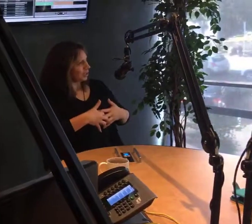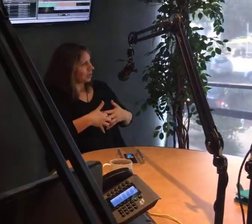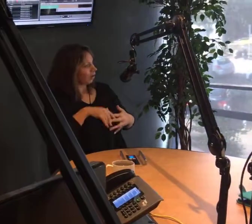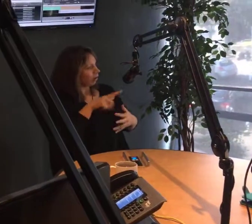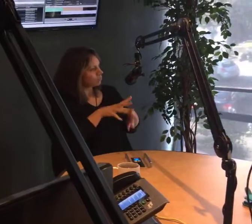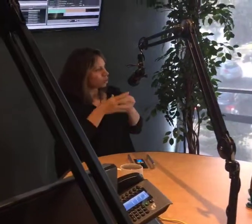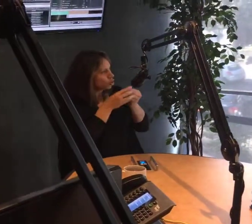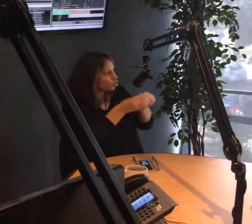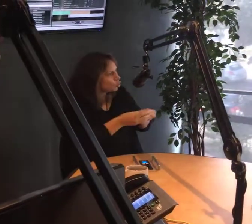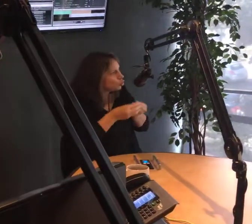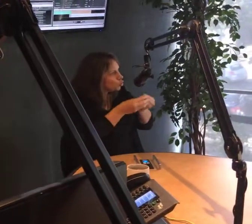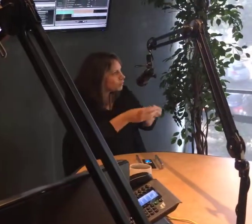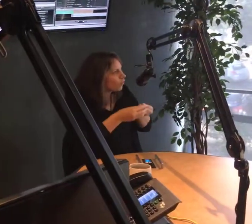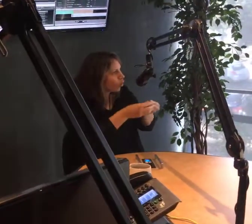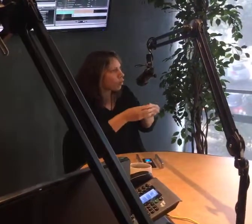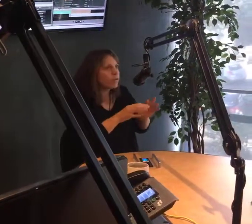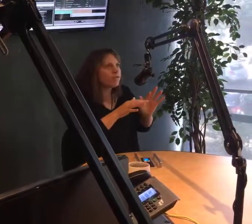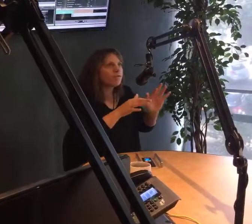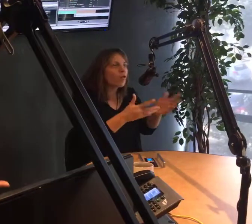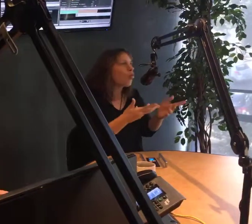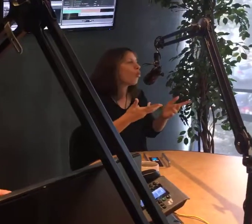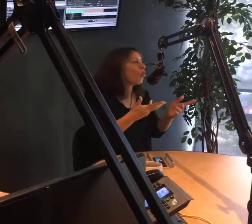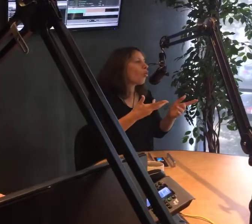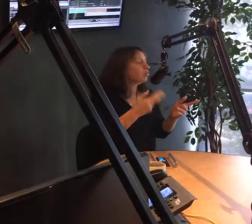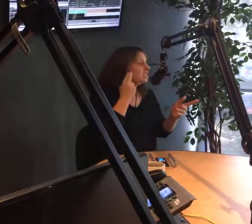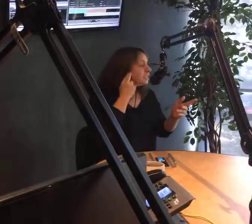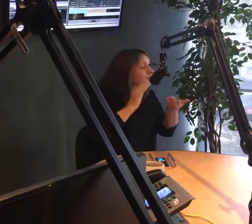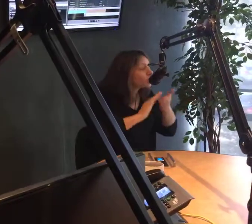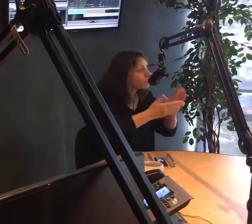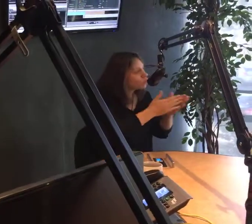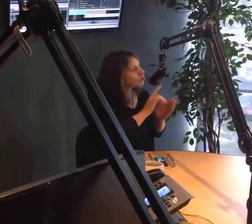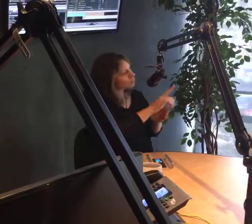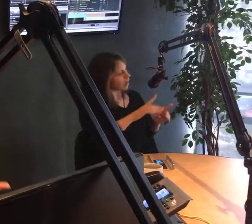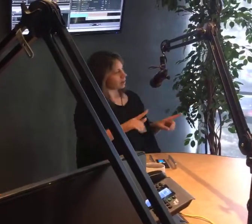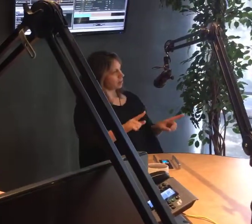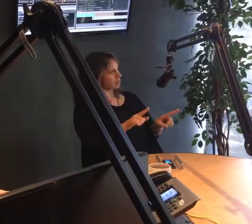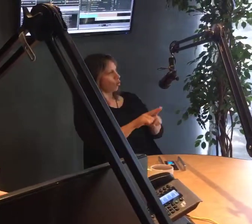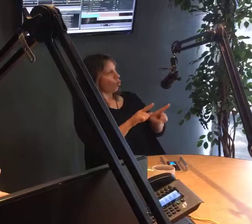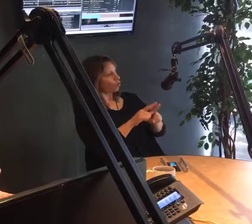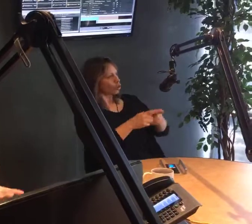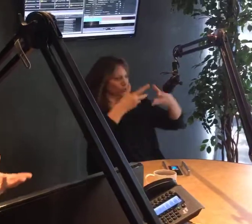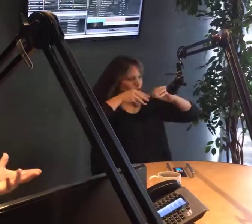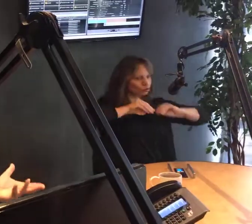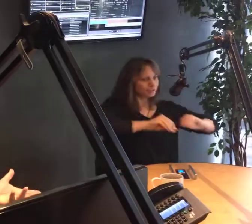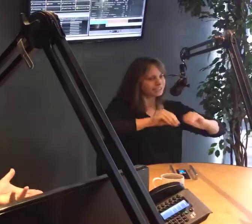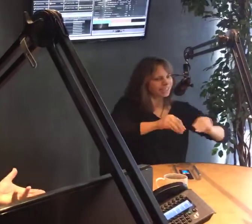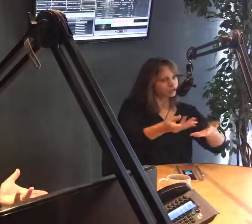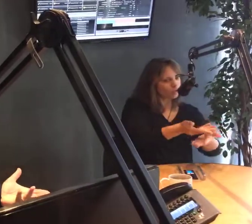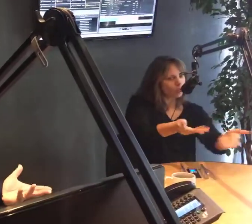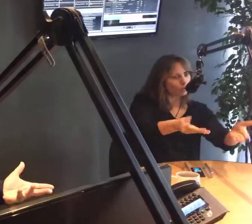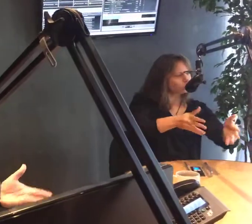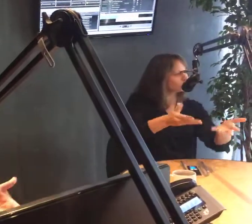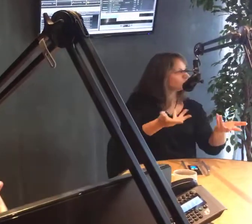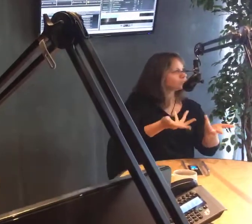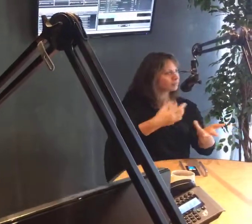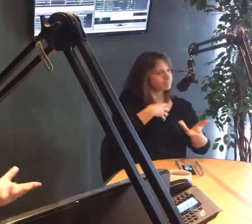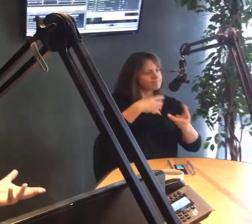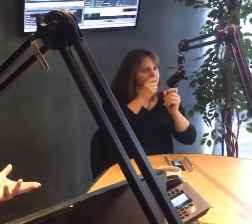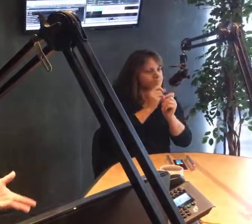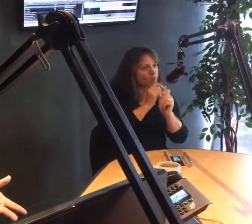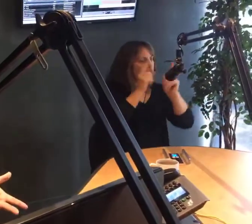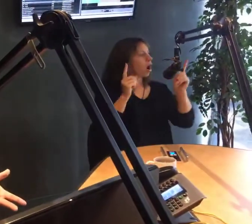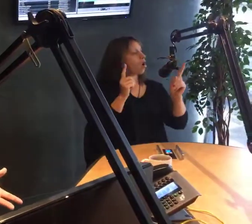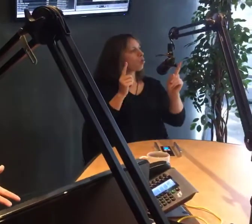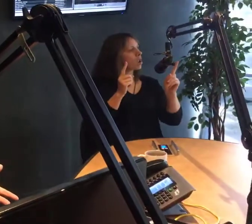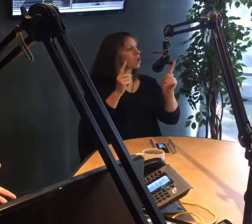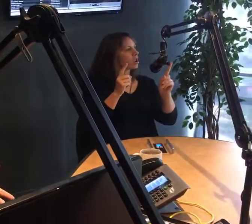very useful tool, both for people from the deaf community, but also as a teaching tool to help people be more aware and to help